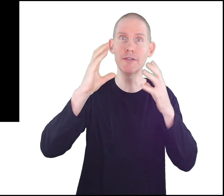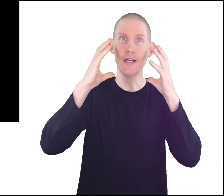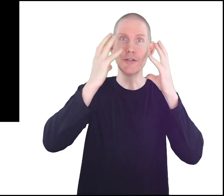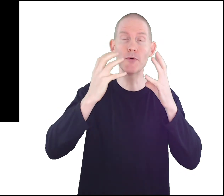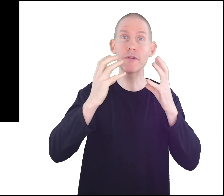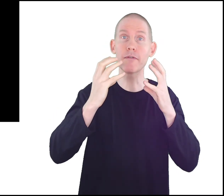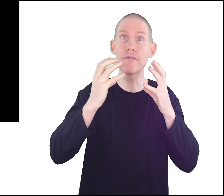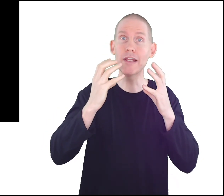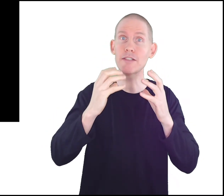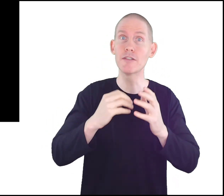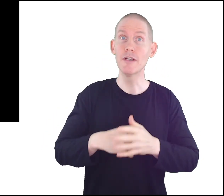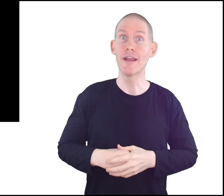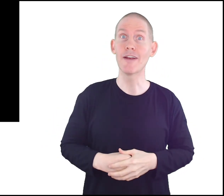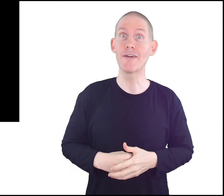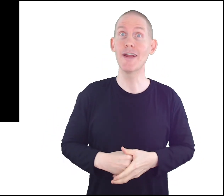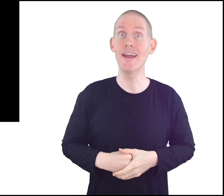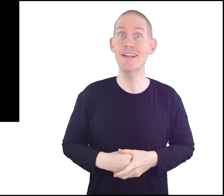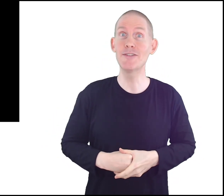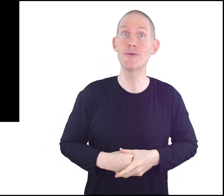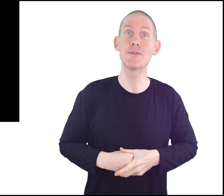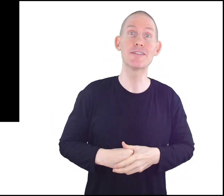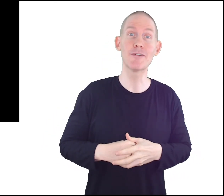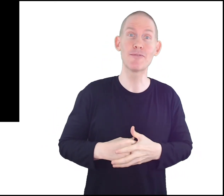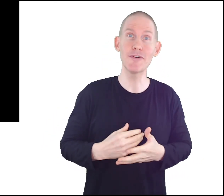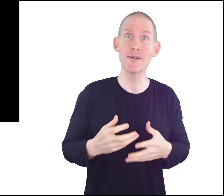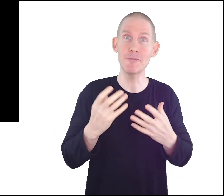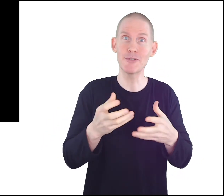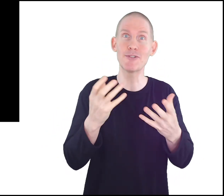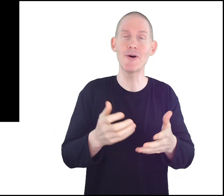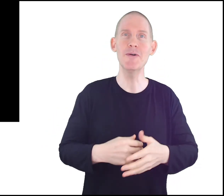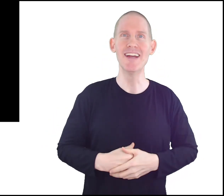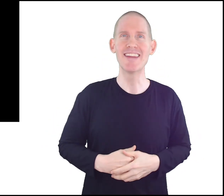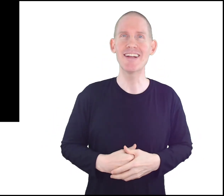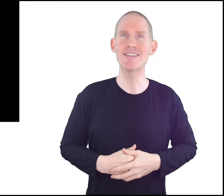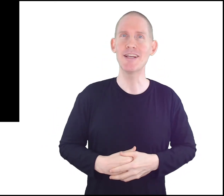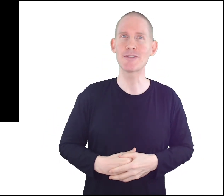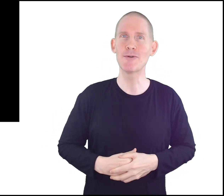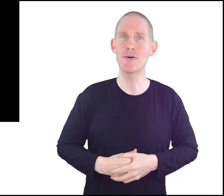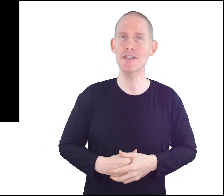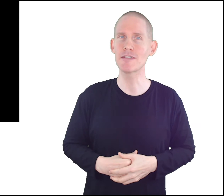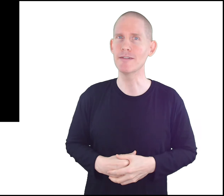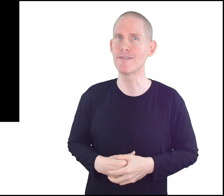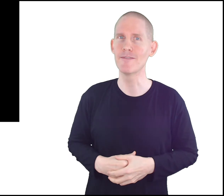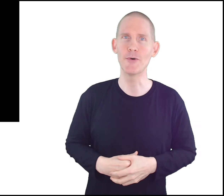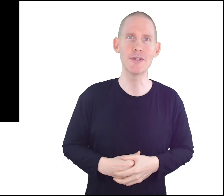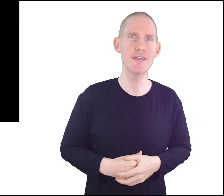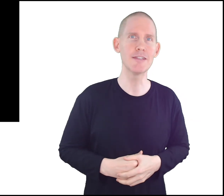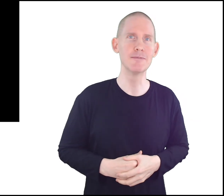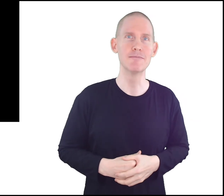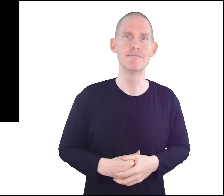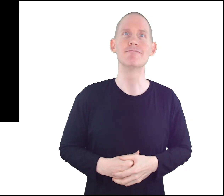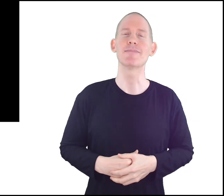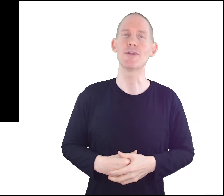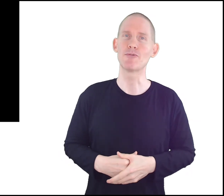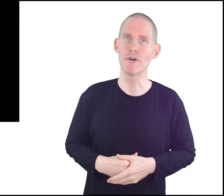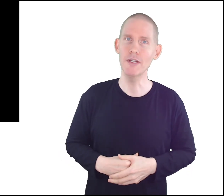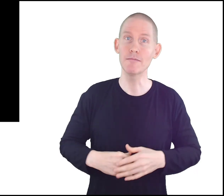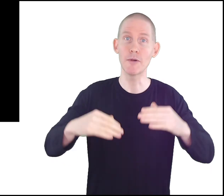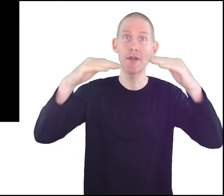do with our face in our head to confirm, to show that it's a yes-no question? What do you think? That's right. Remember that